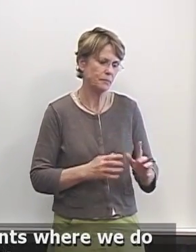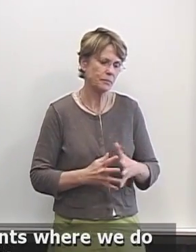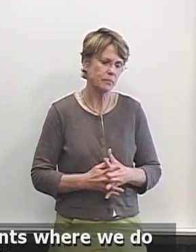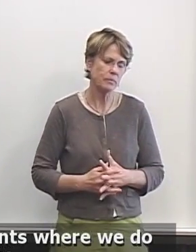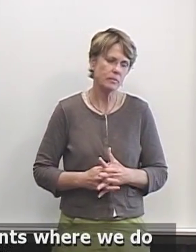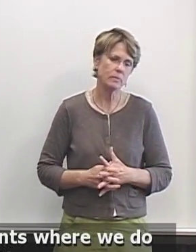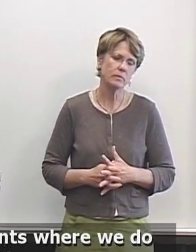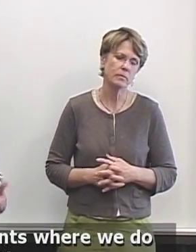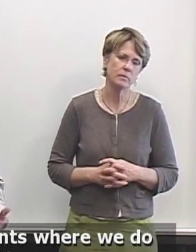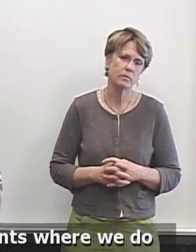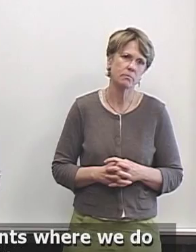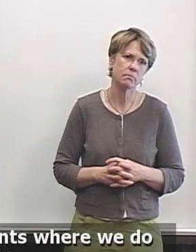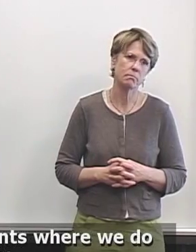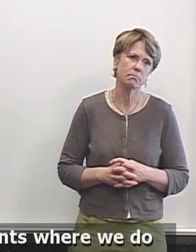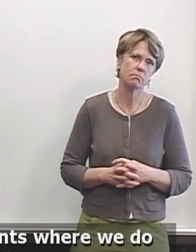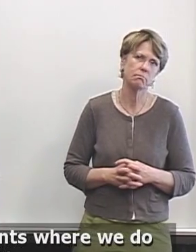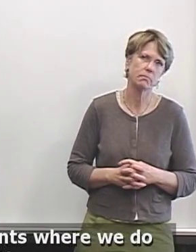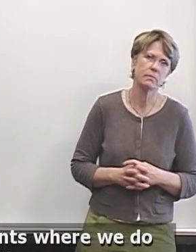And